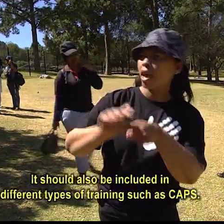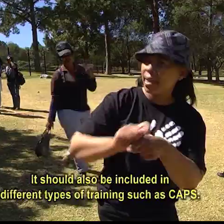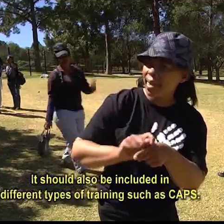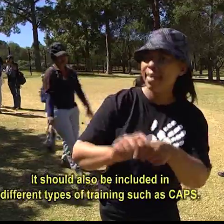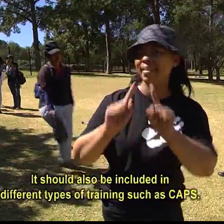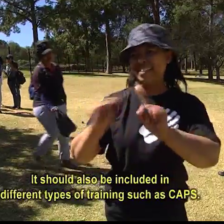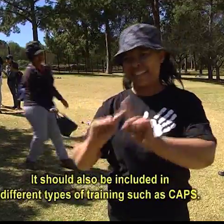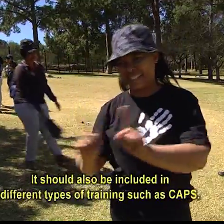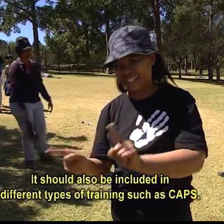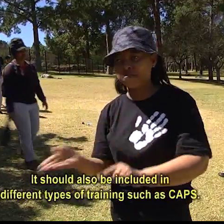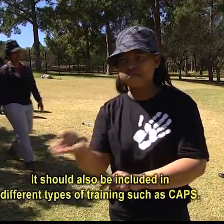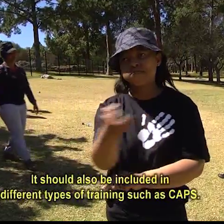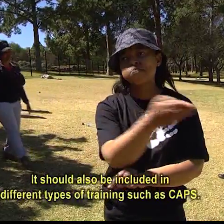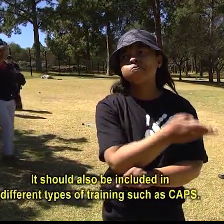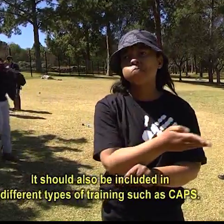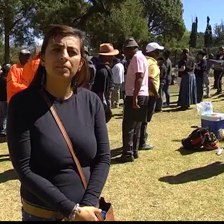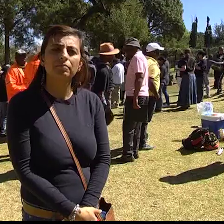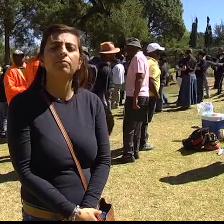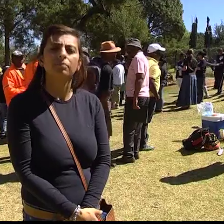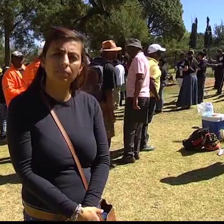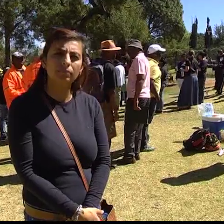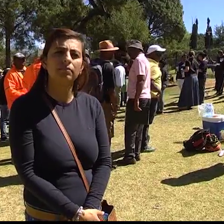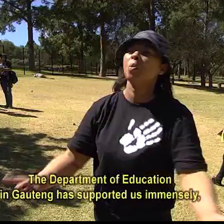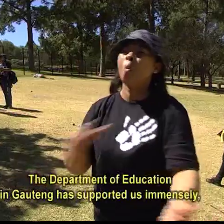be included in the different types of training, such as CAPS.